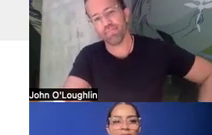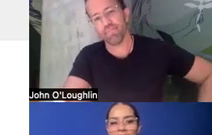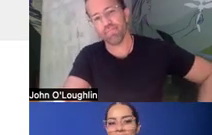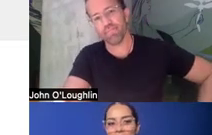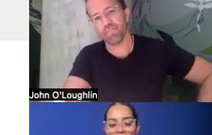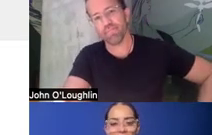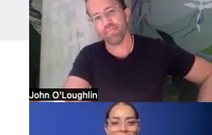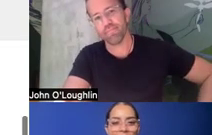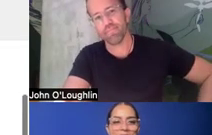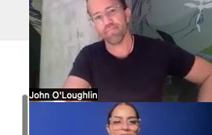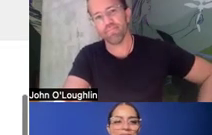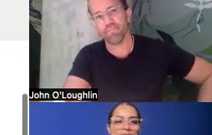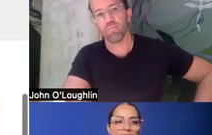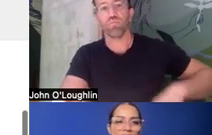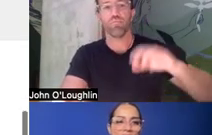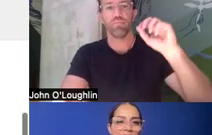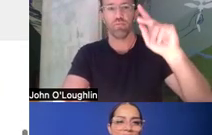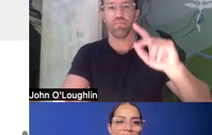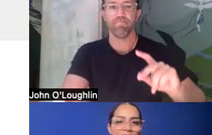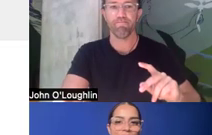Okay, and still waiting on it to load.